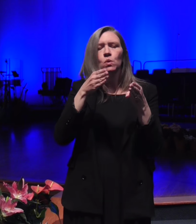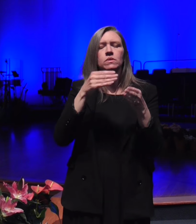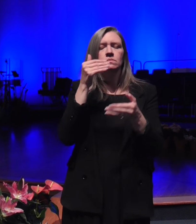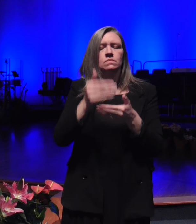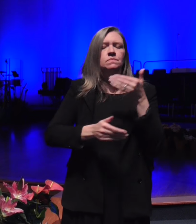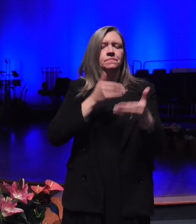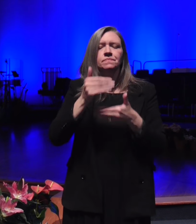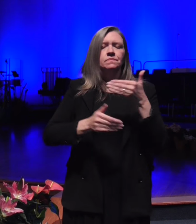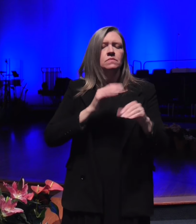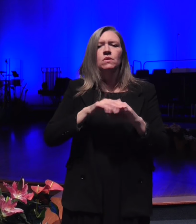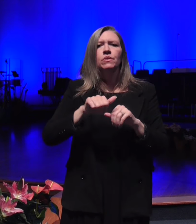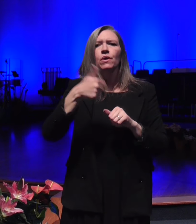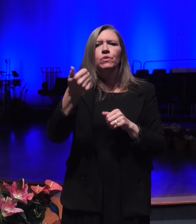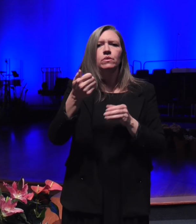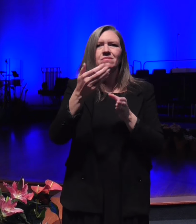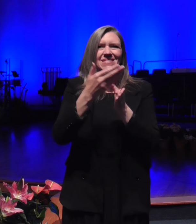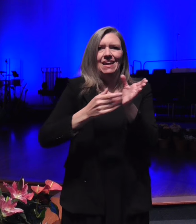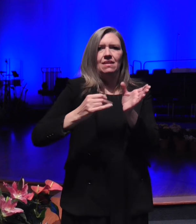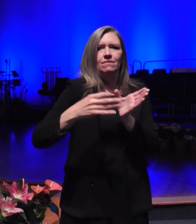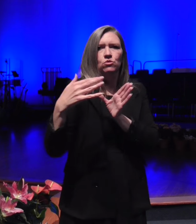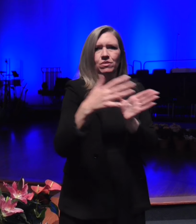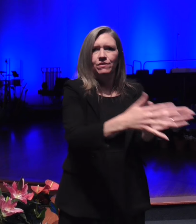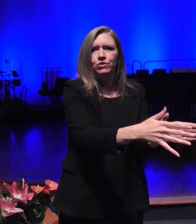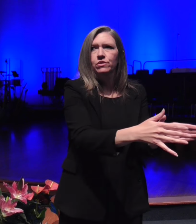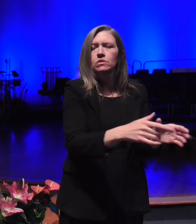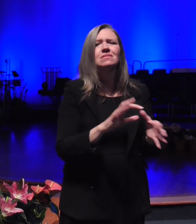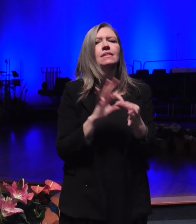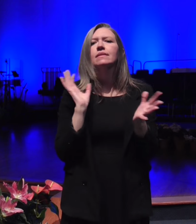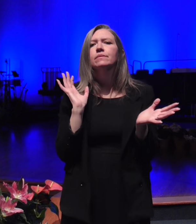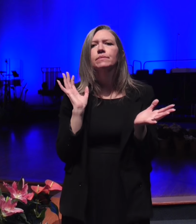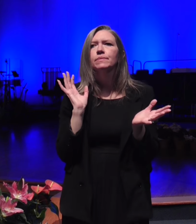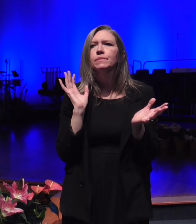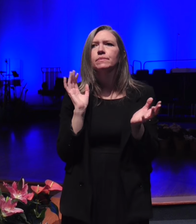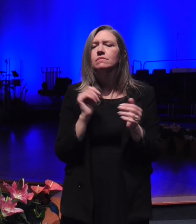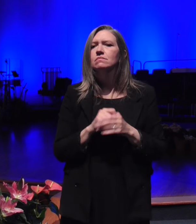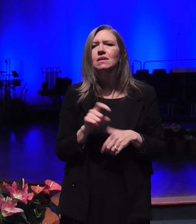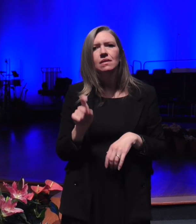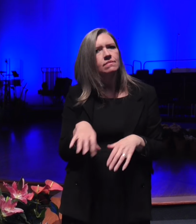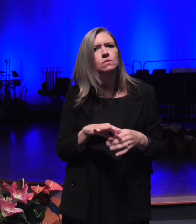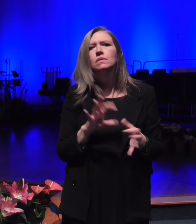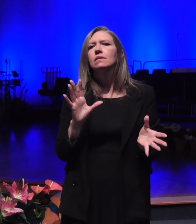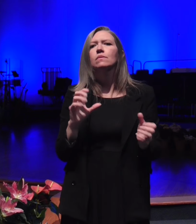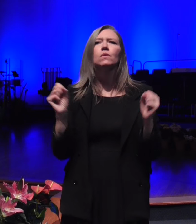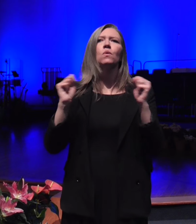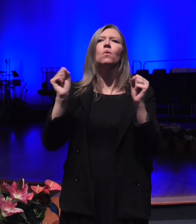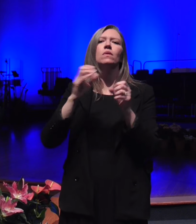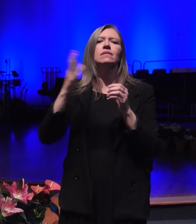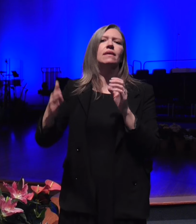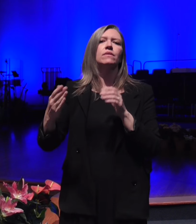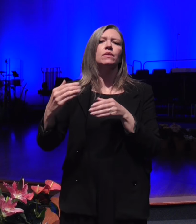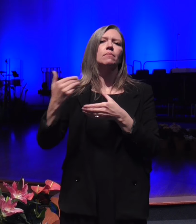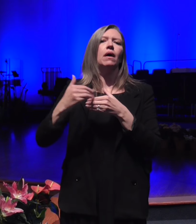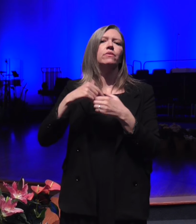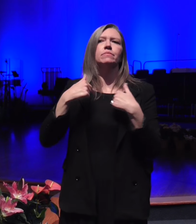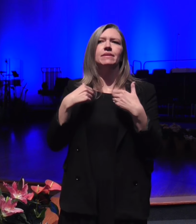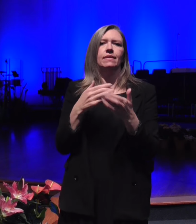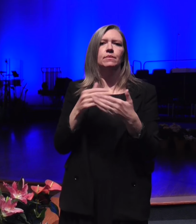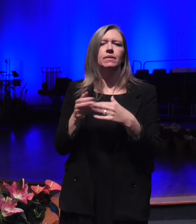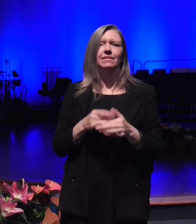the river. We let it go. We let it go. The cold never bothered me anyway.